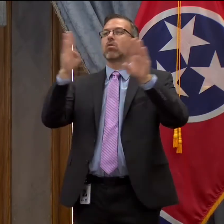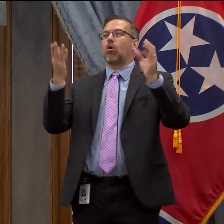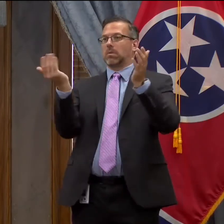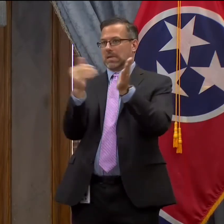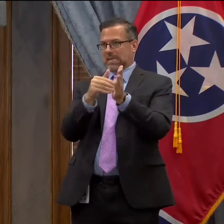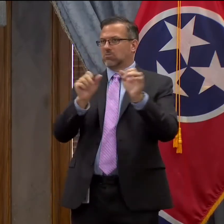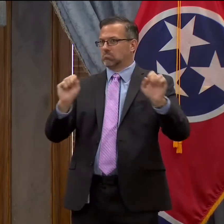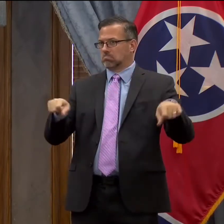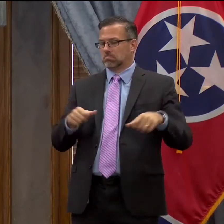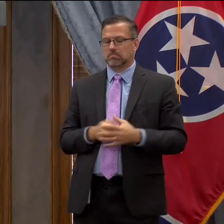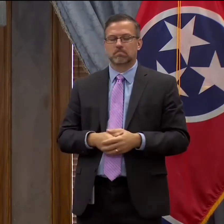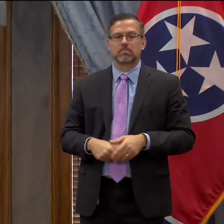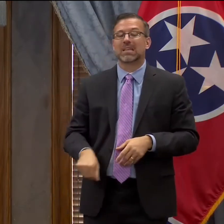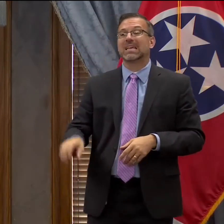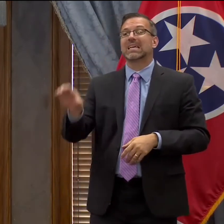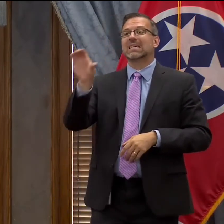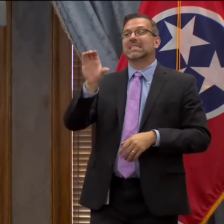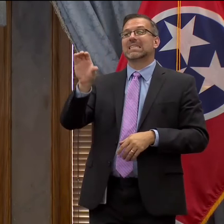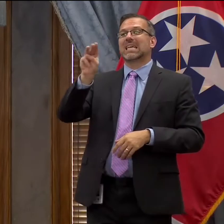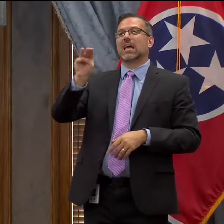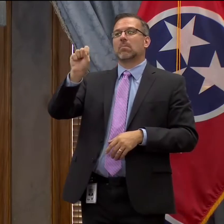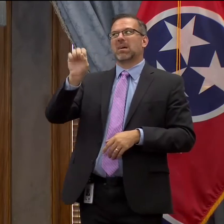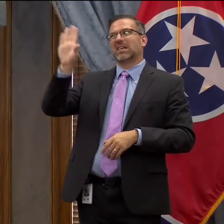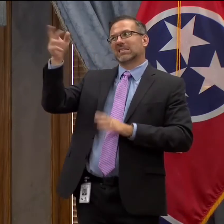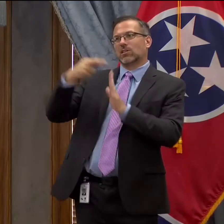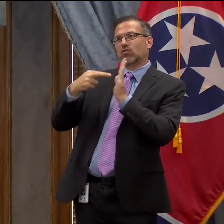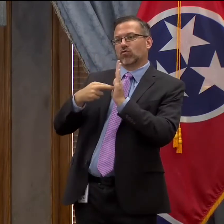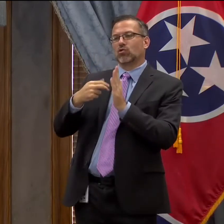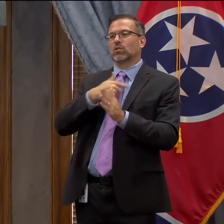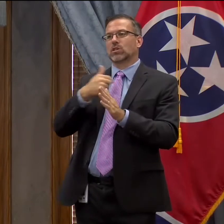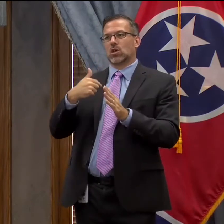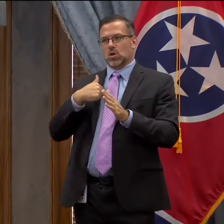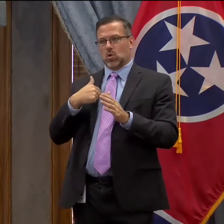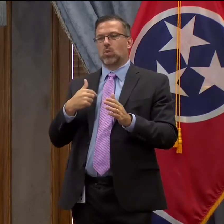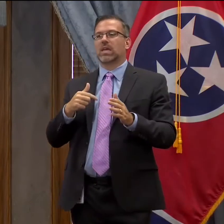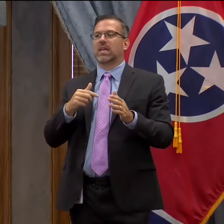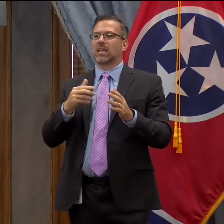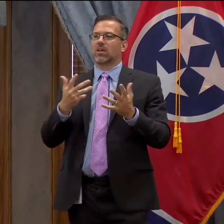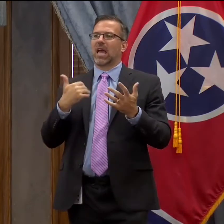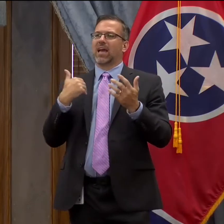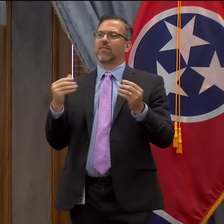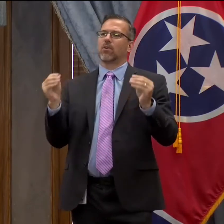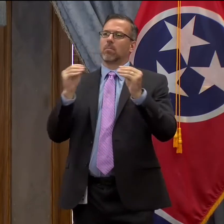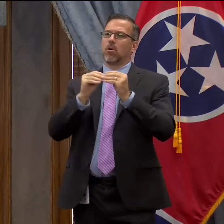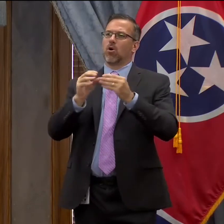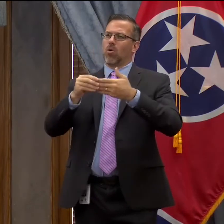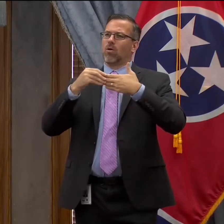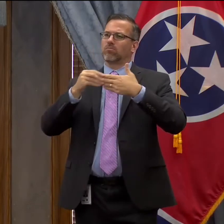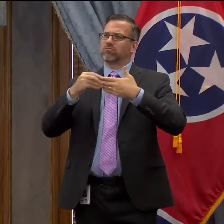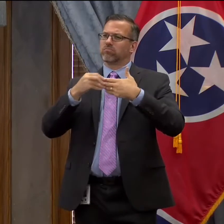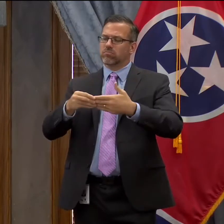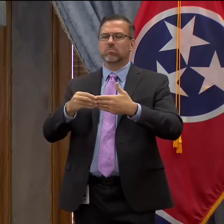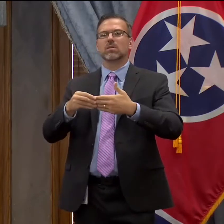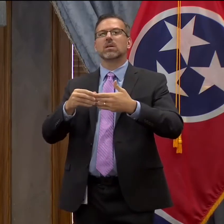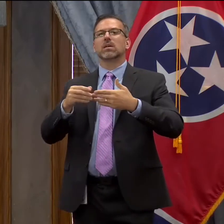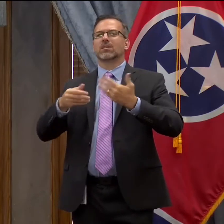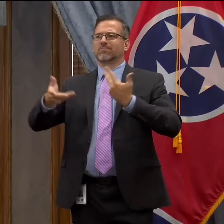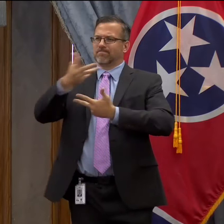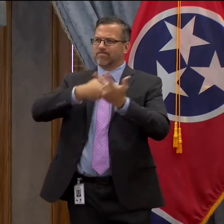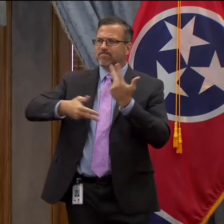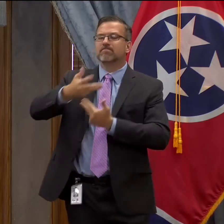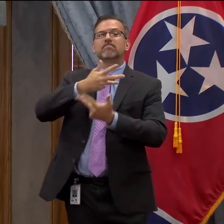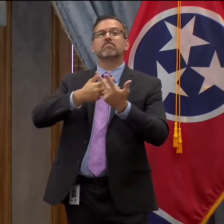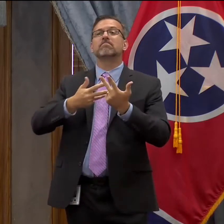with CMS guidelines, we are relaxing restrictions for resident interactions within facilities, including